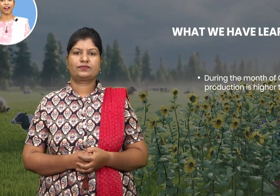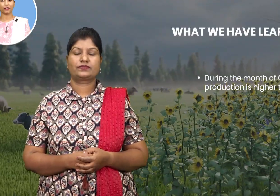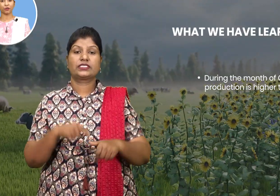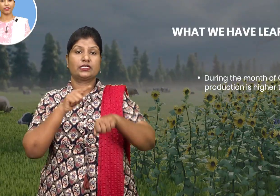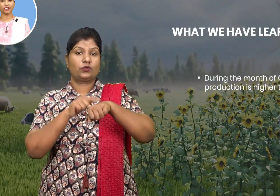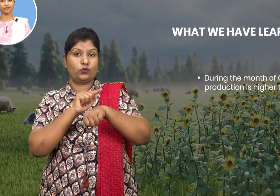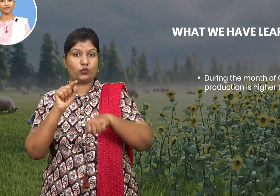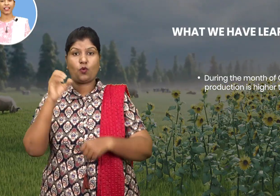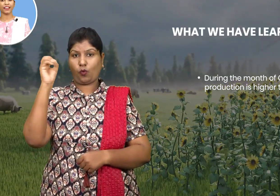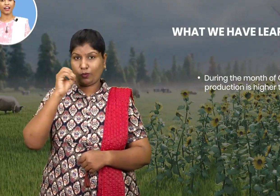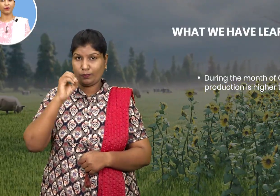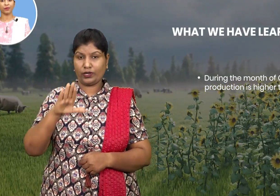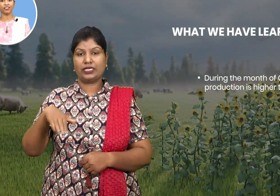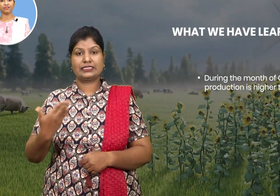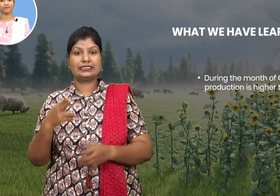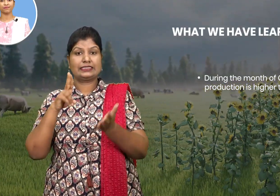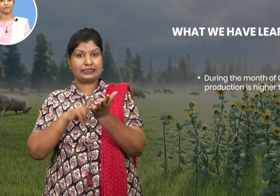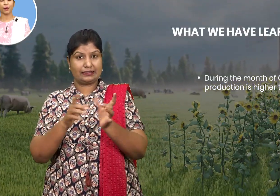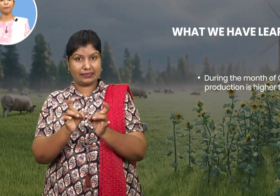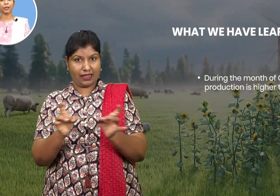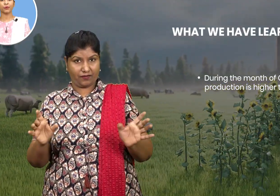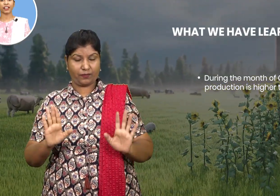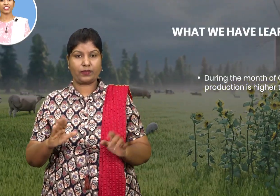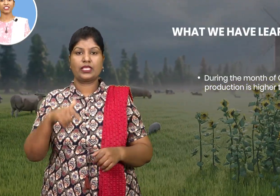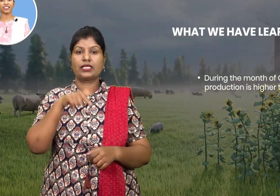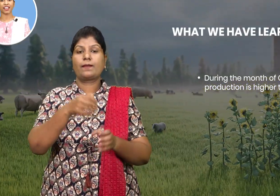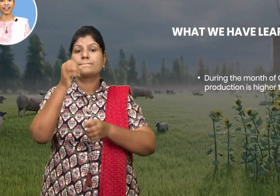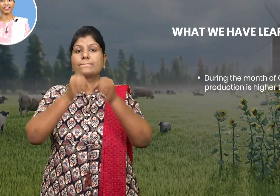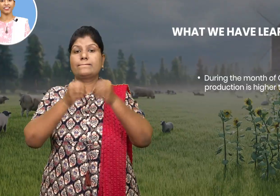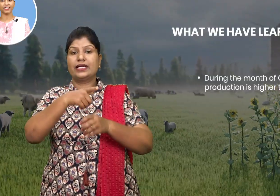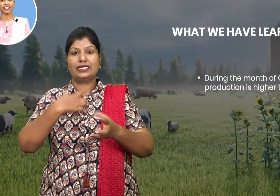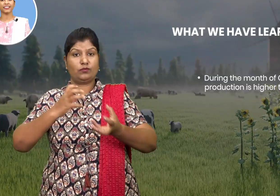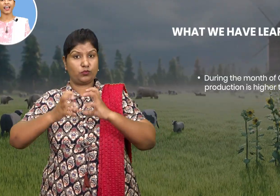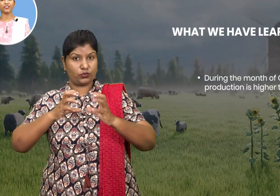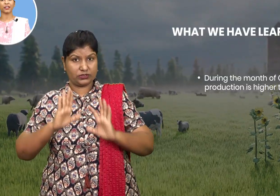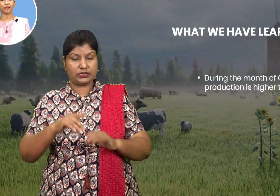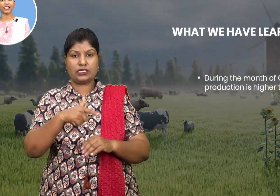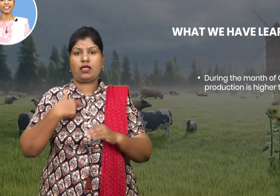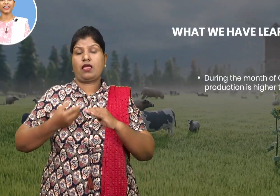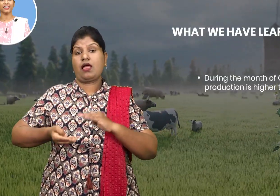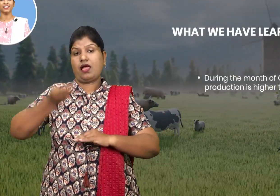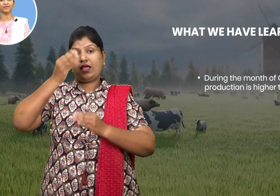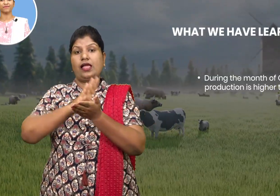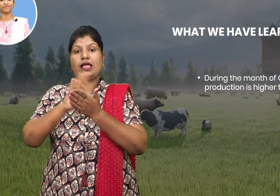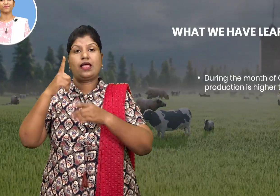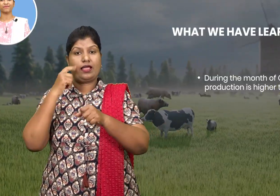During October and November, milk production is higher than the remaining